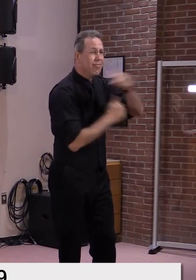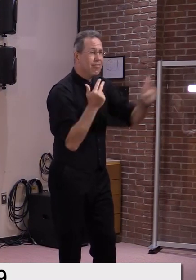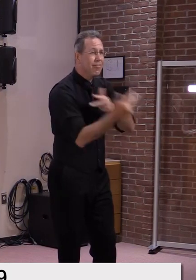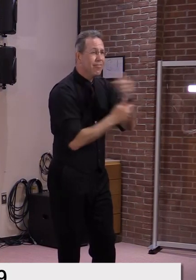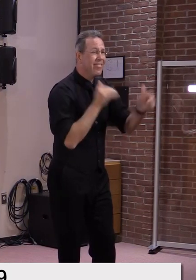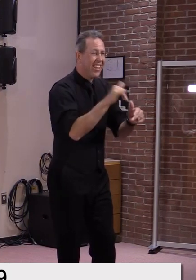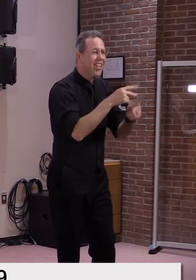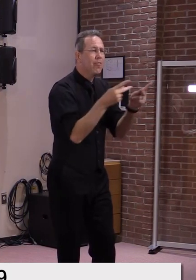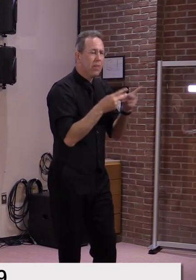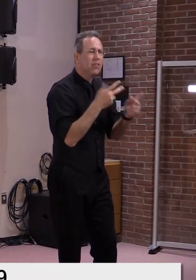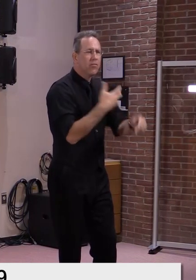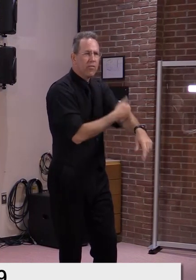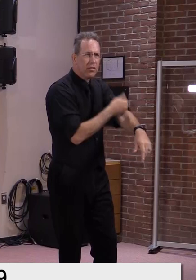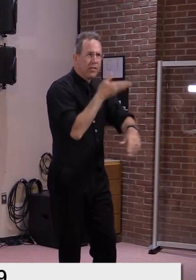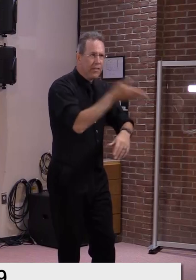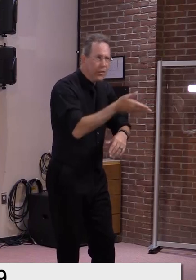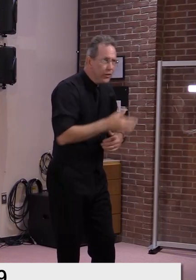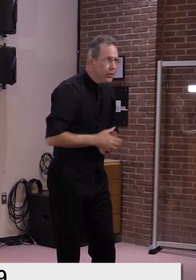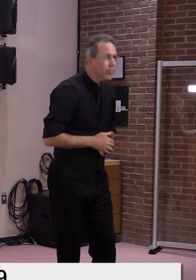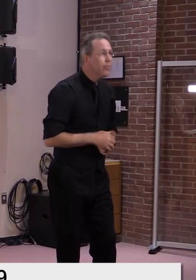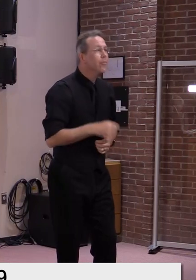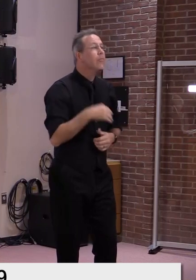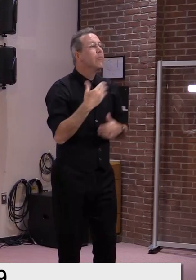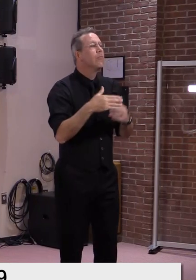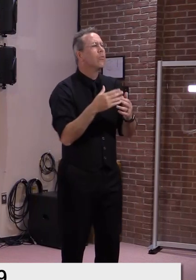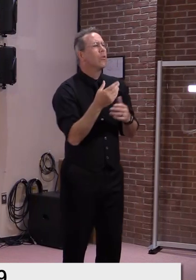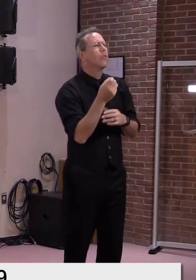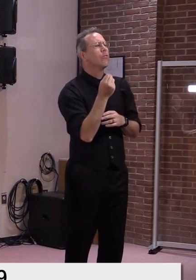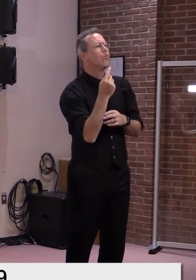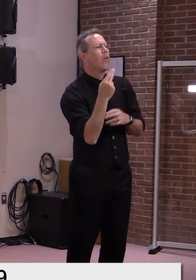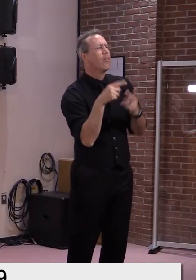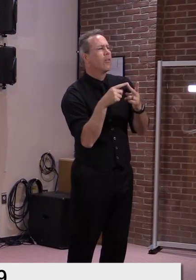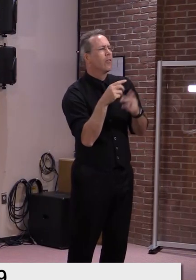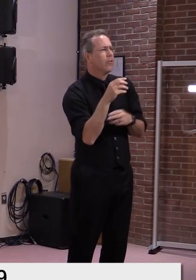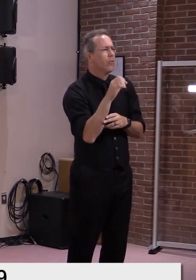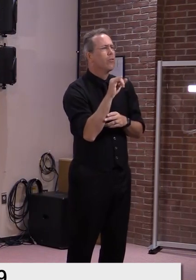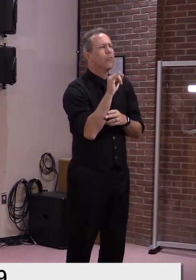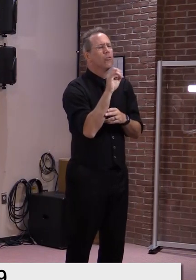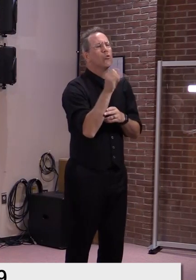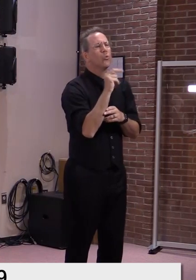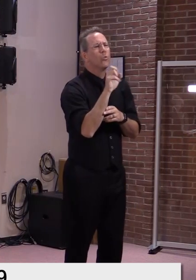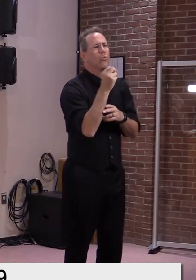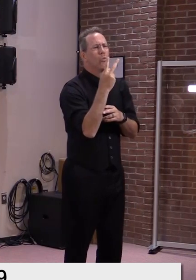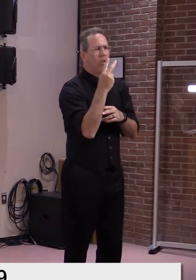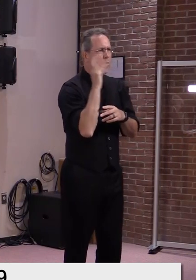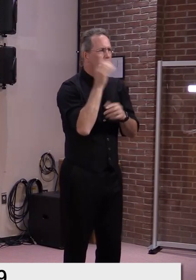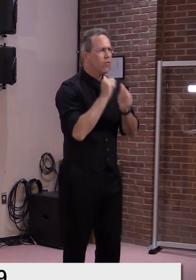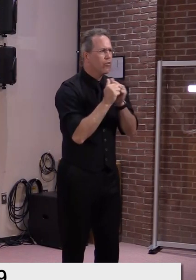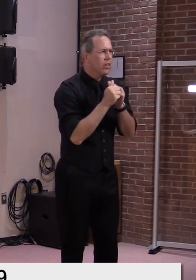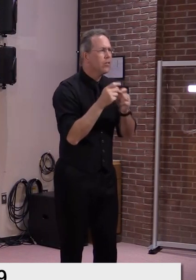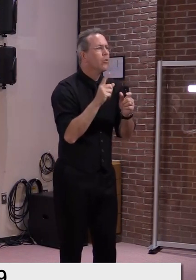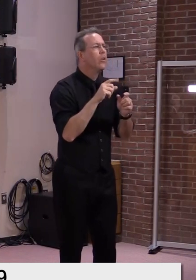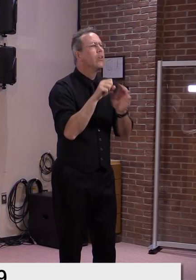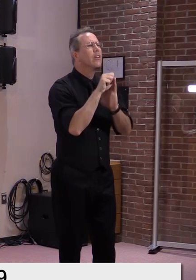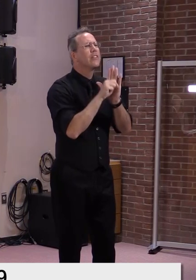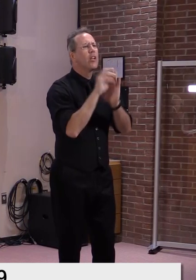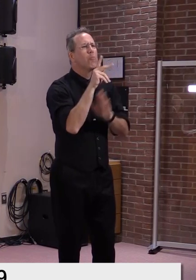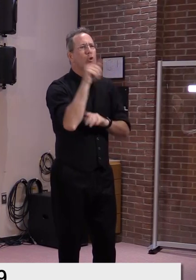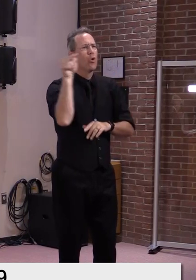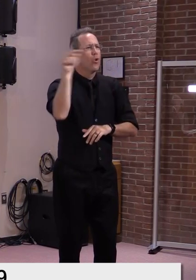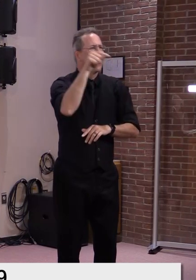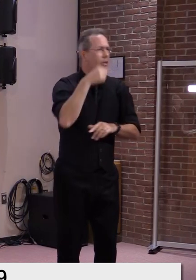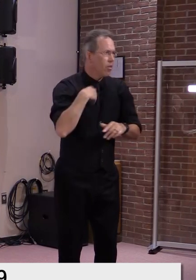June 12th. These are walk-in events. We also are planning to bring vaccinations to mobile home parks across